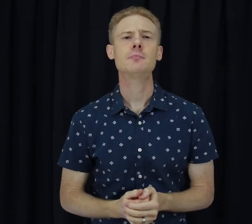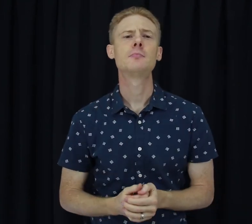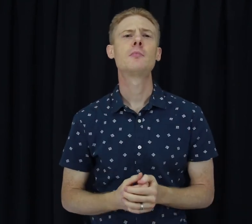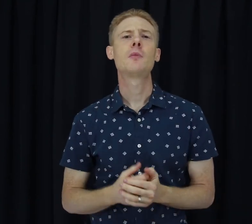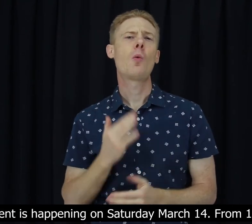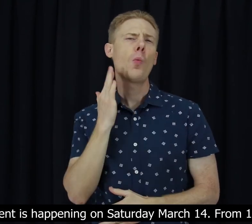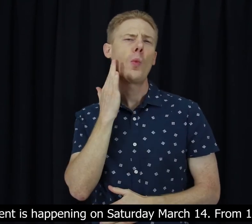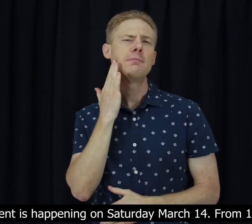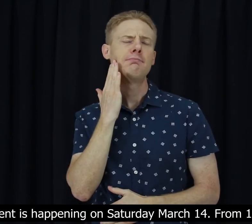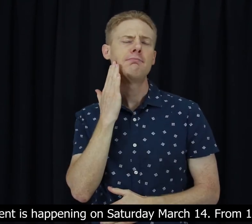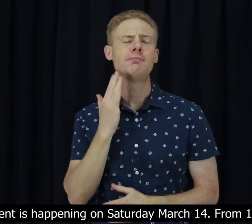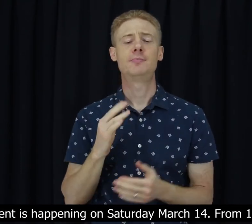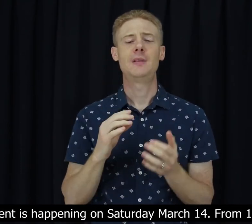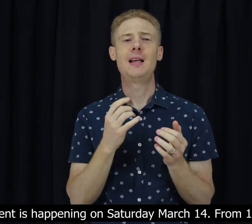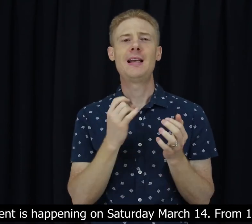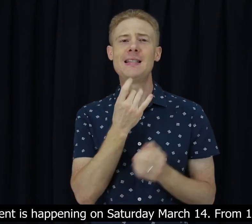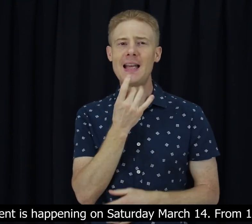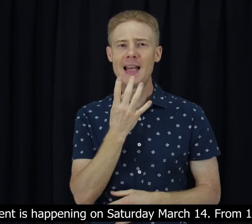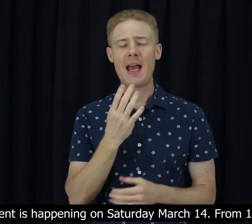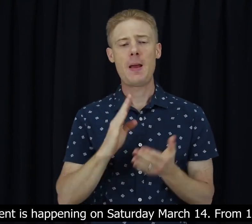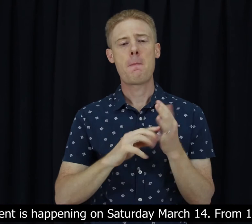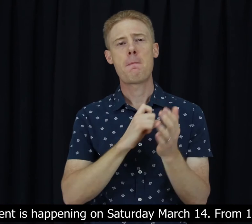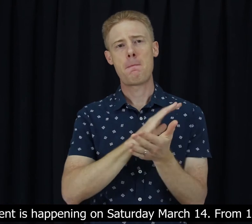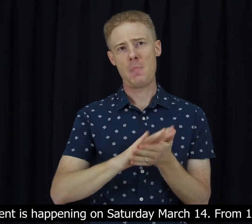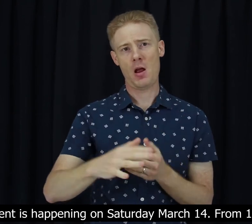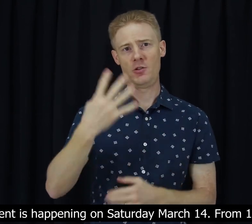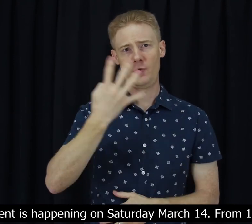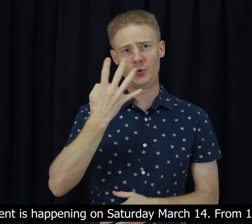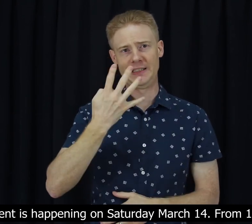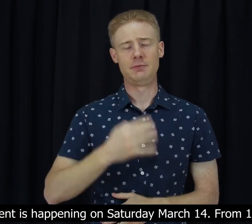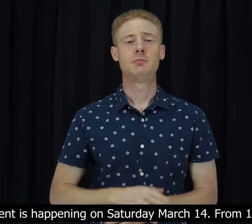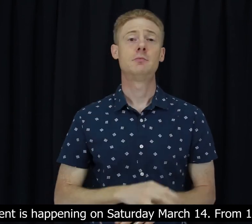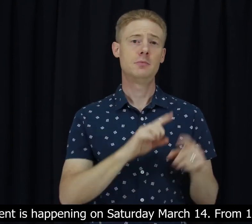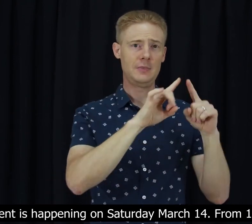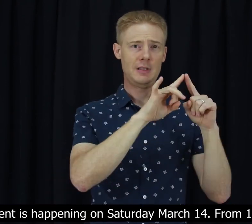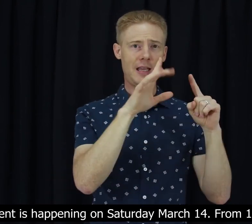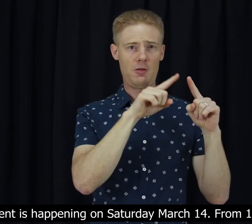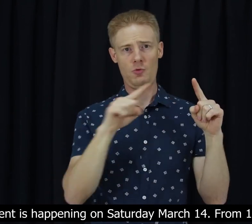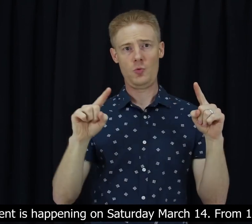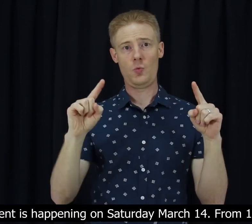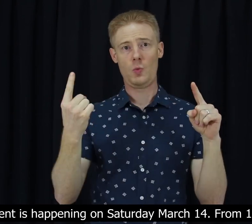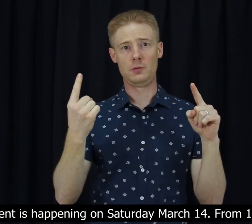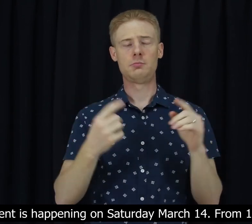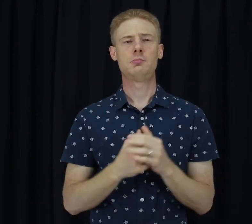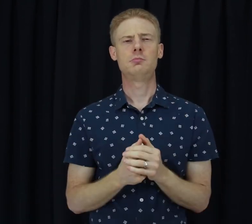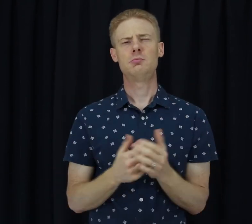This event is happening on Saturday, March 14, from 10am to 1pm